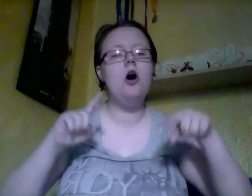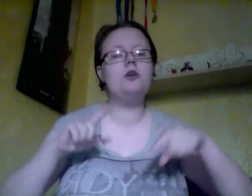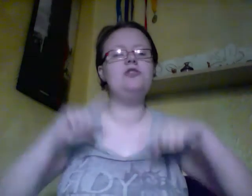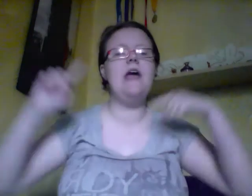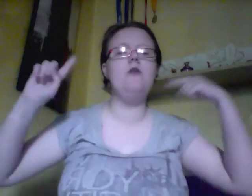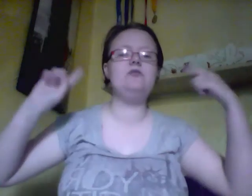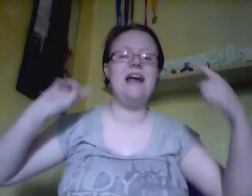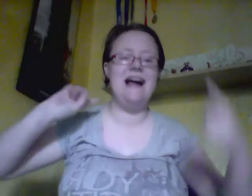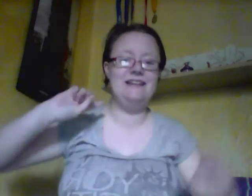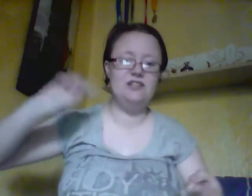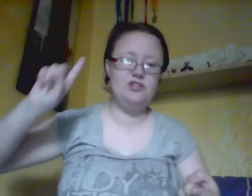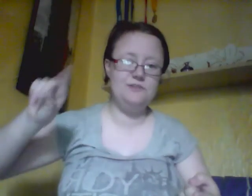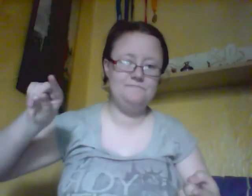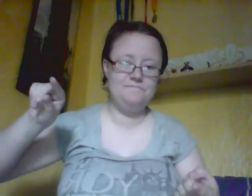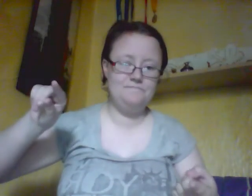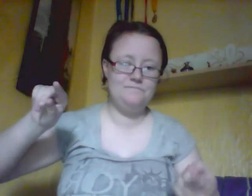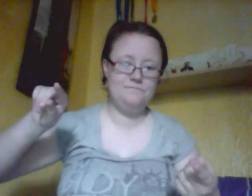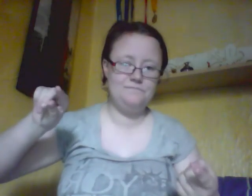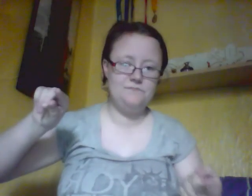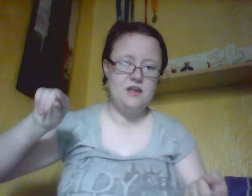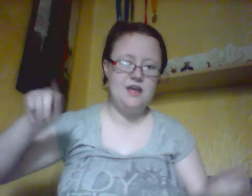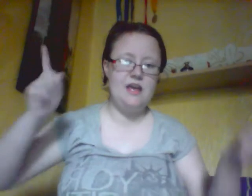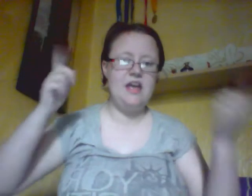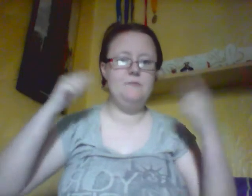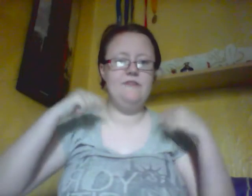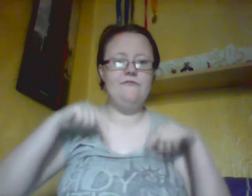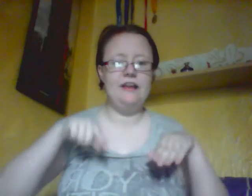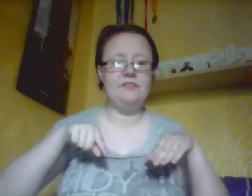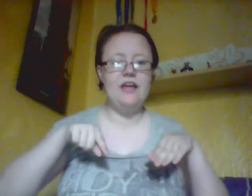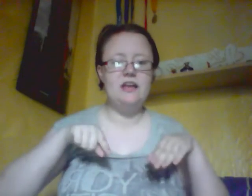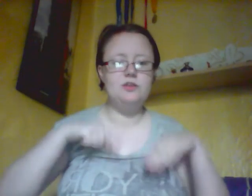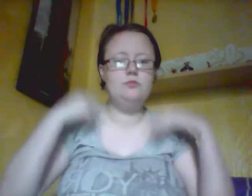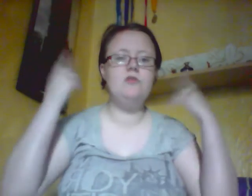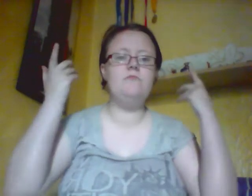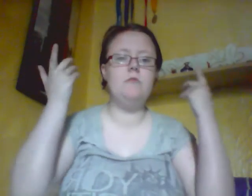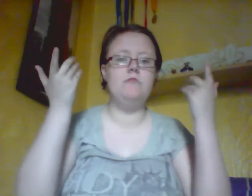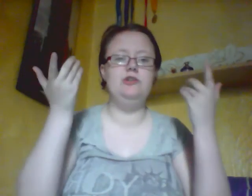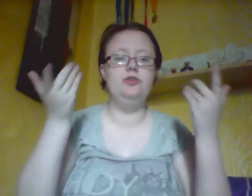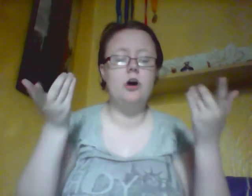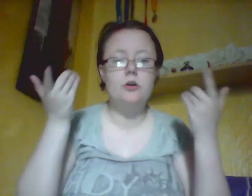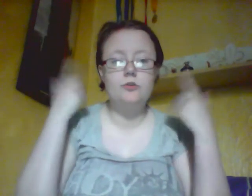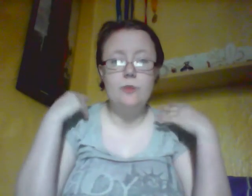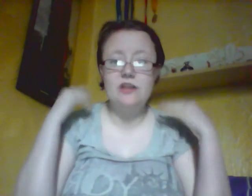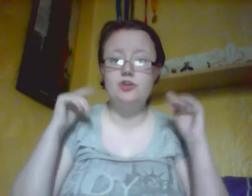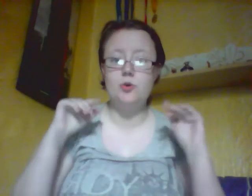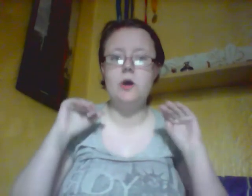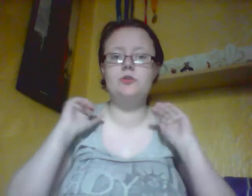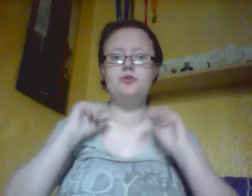Sherlock tells Anderson, and we think that's the truth, but we're not quite sure,